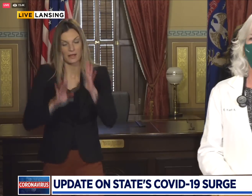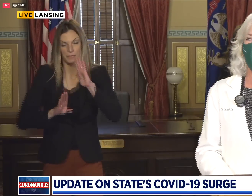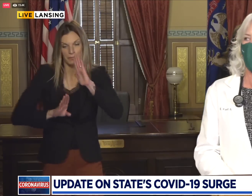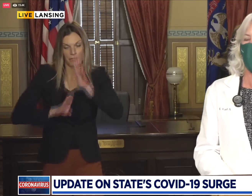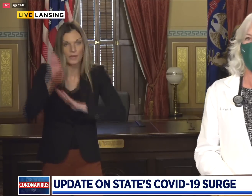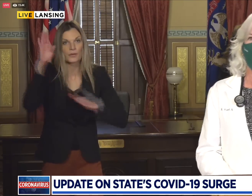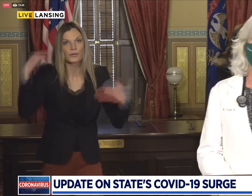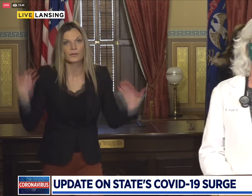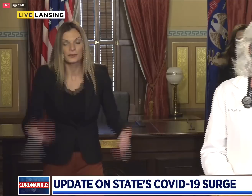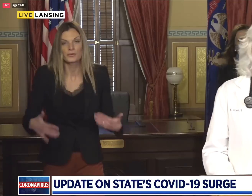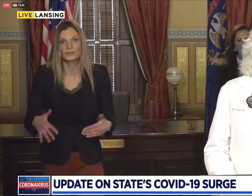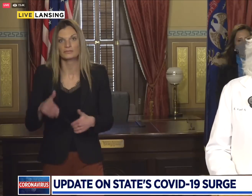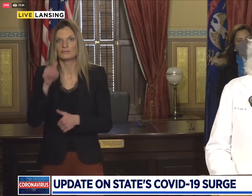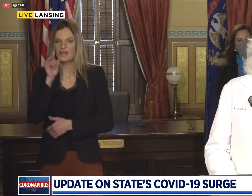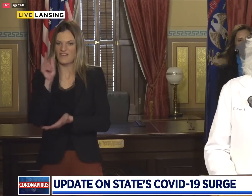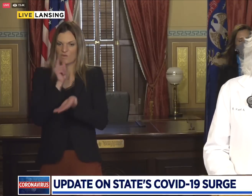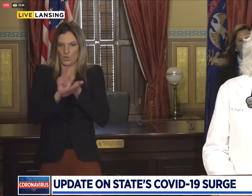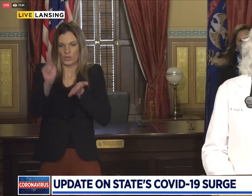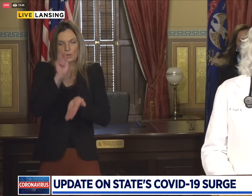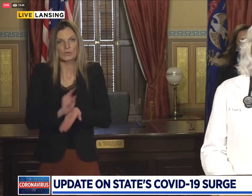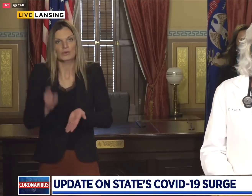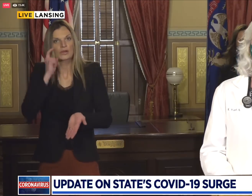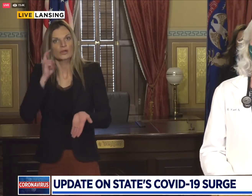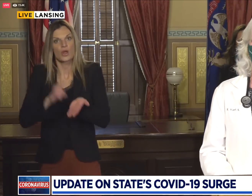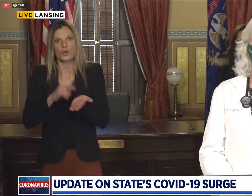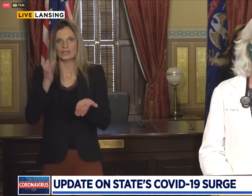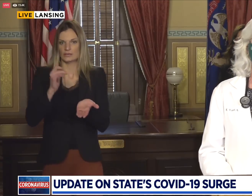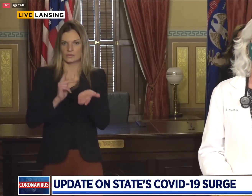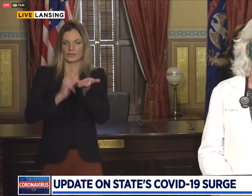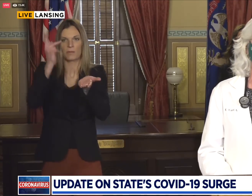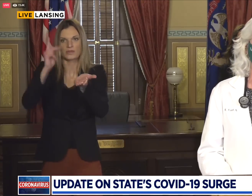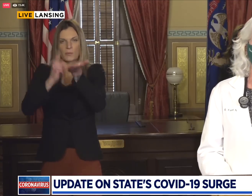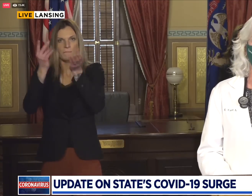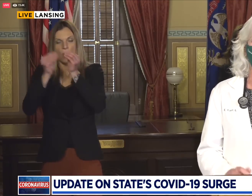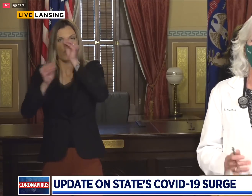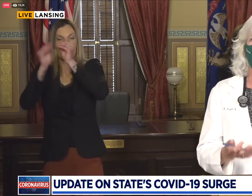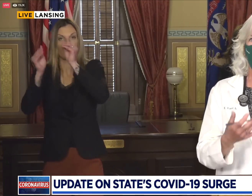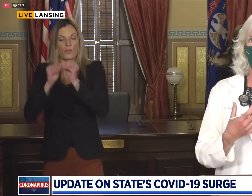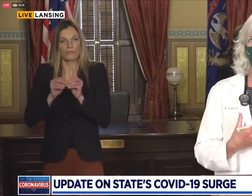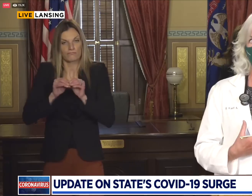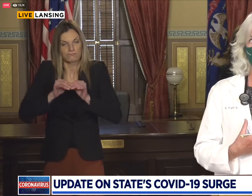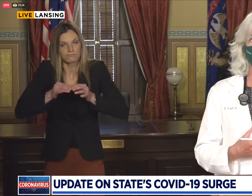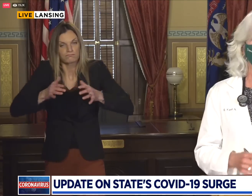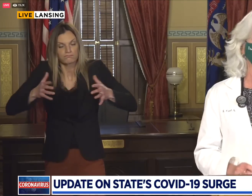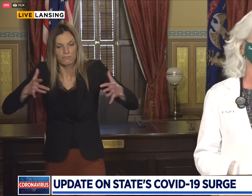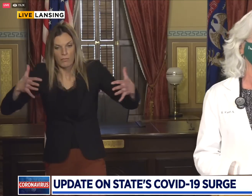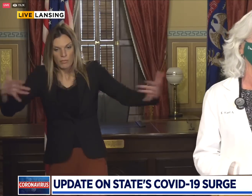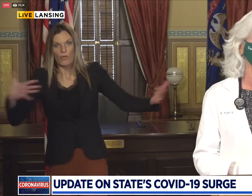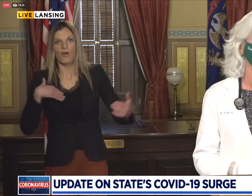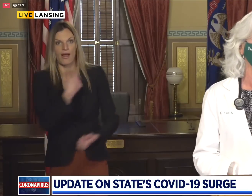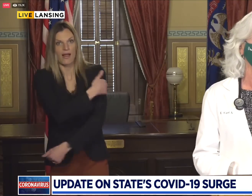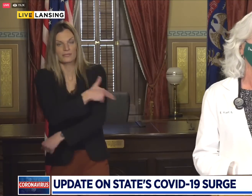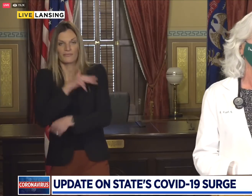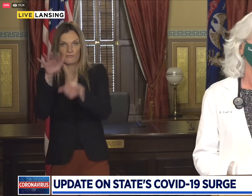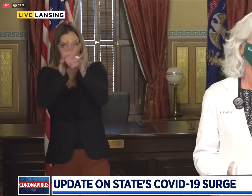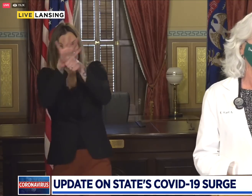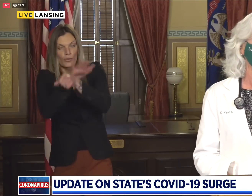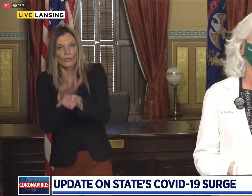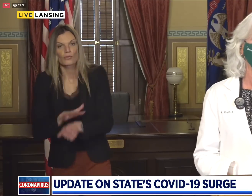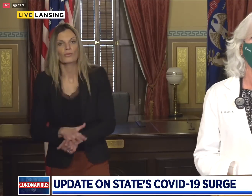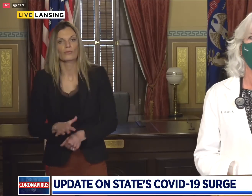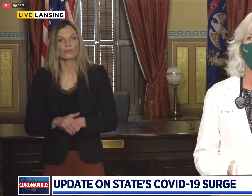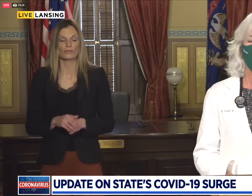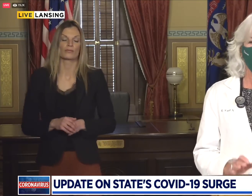7 to 10 days. Every 7 to 10 days, we're doubling the number of COVID patients that we have admitted to our hospitals, and